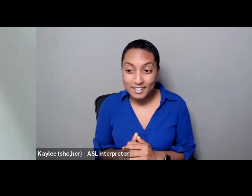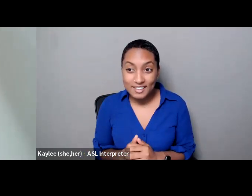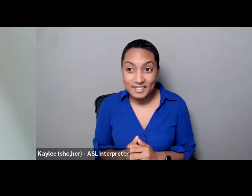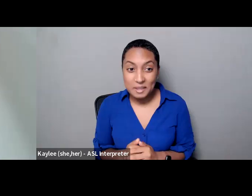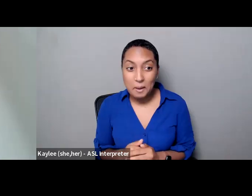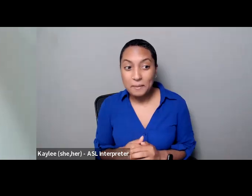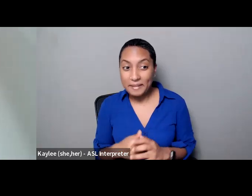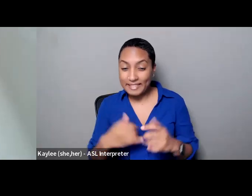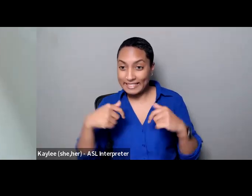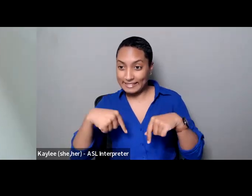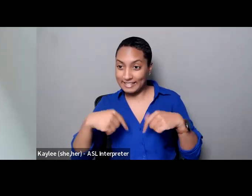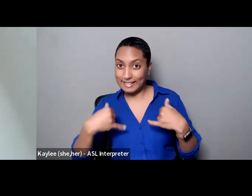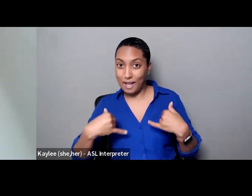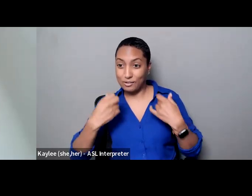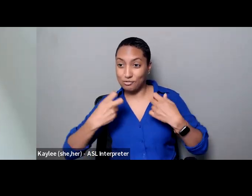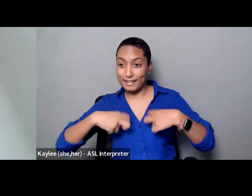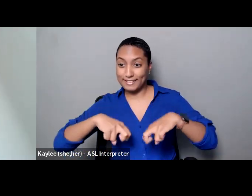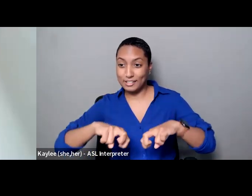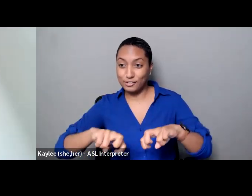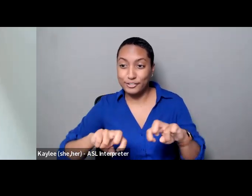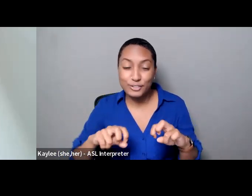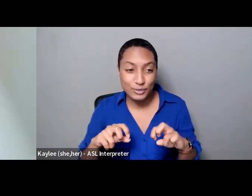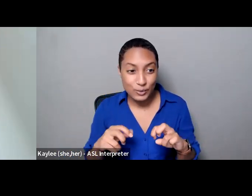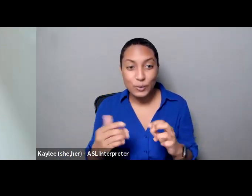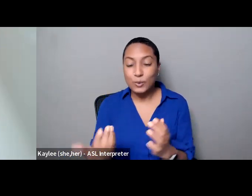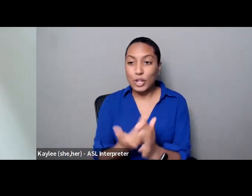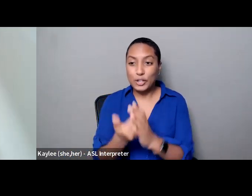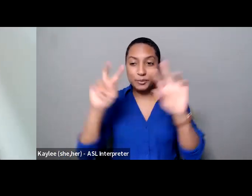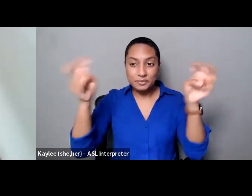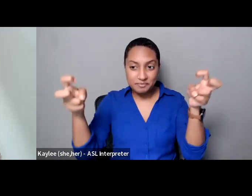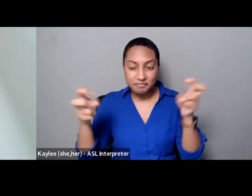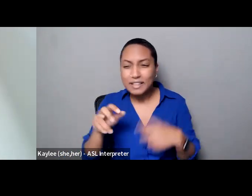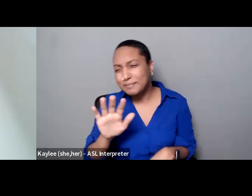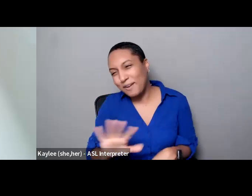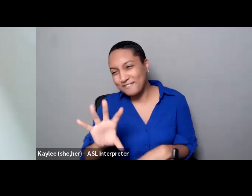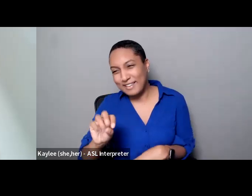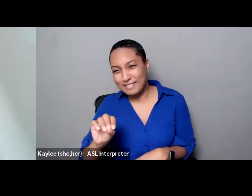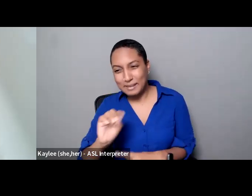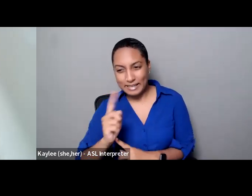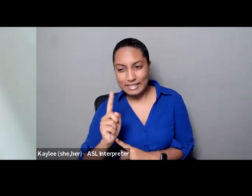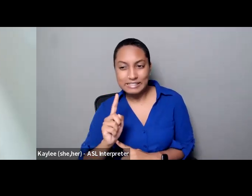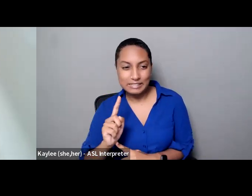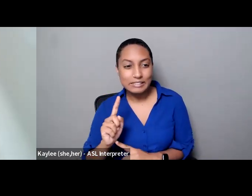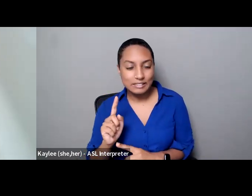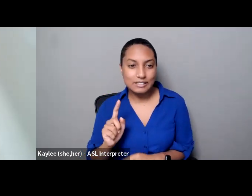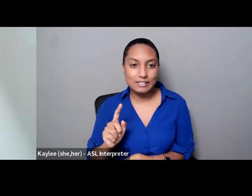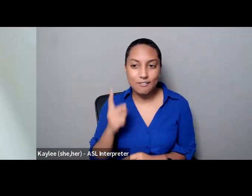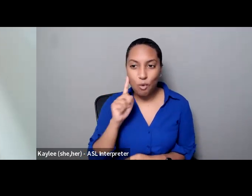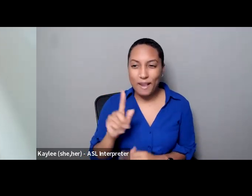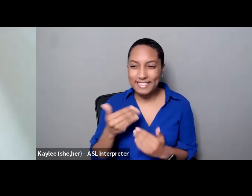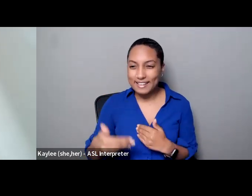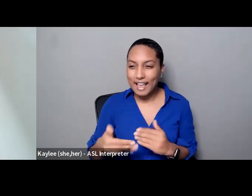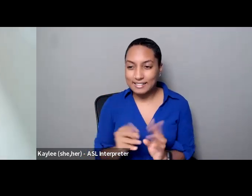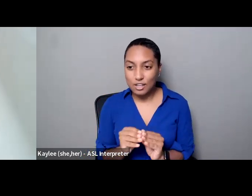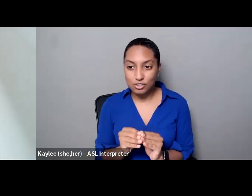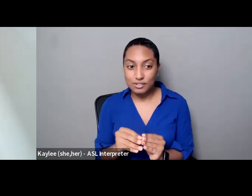next hour of presentation, or about 50 minutes at this point. So I just started sharing a new